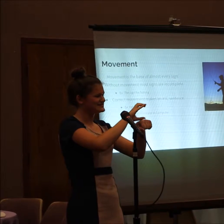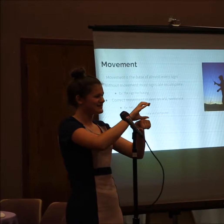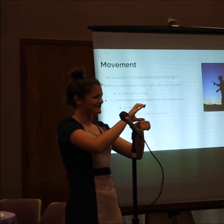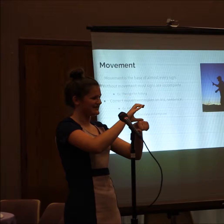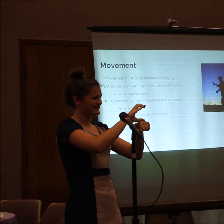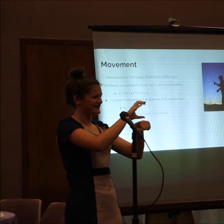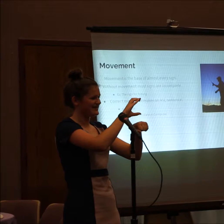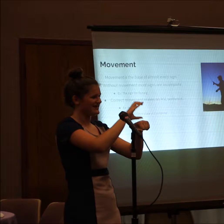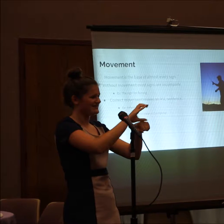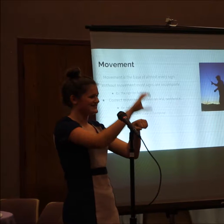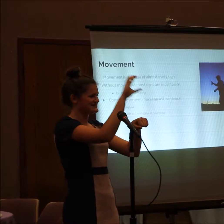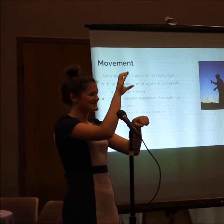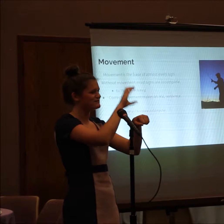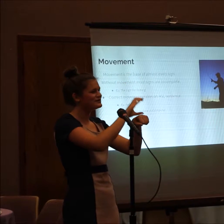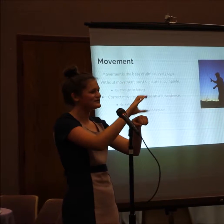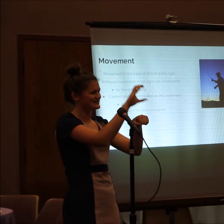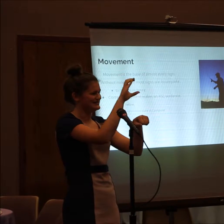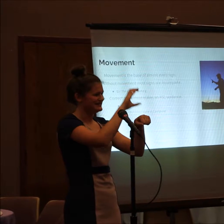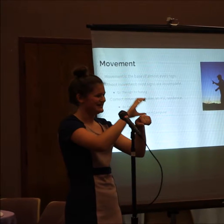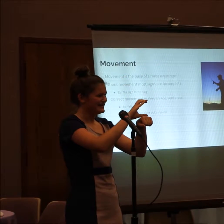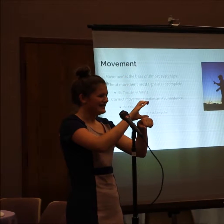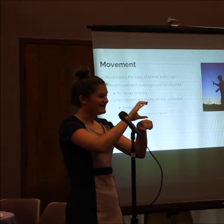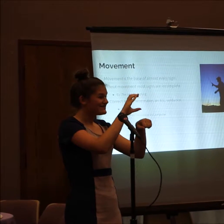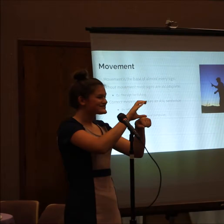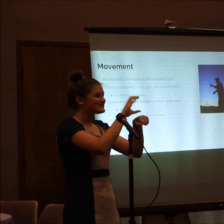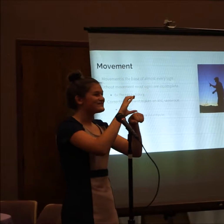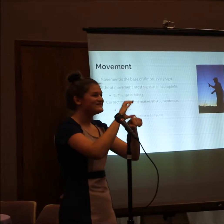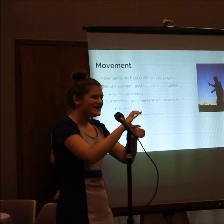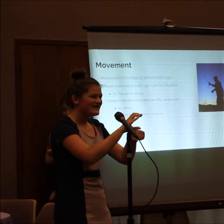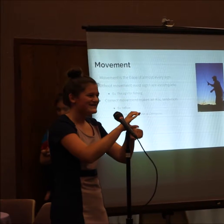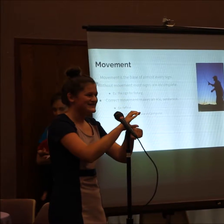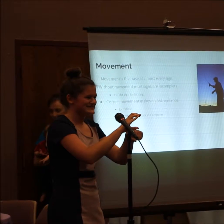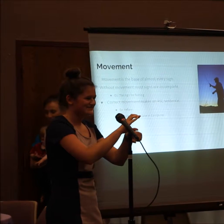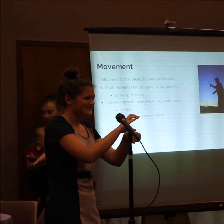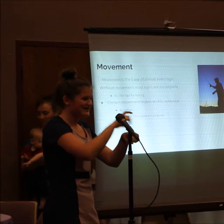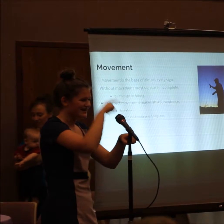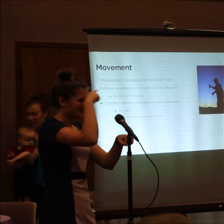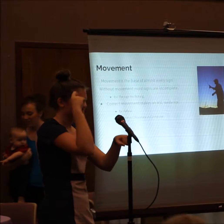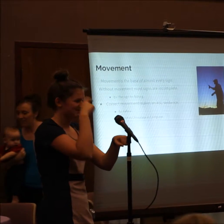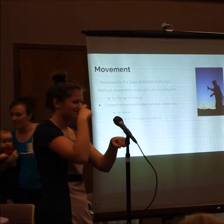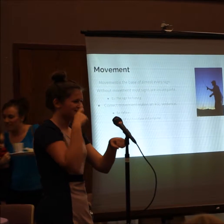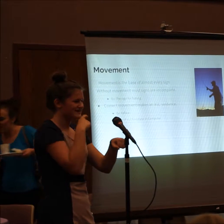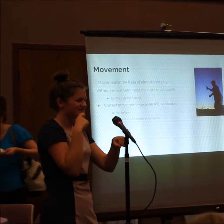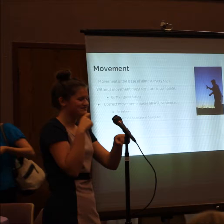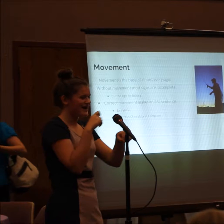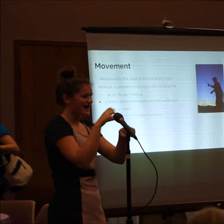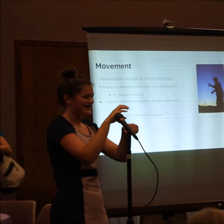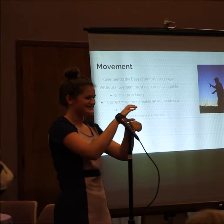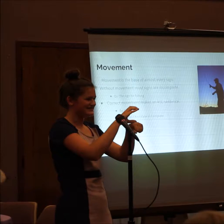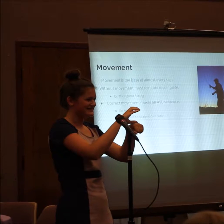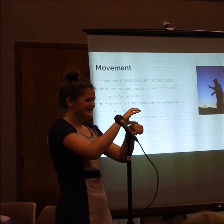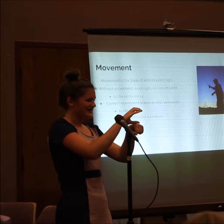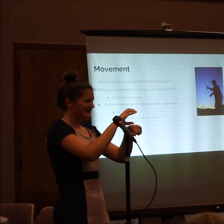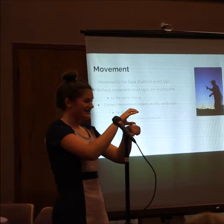is chocolate, and this is computer. Those are very similar, kind of like the summer ugly dry. So